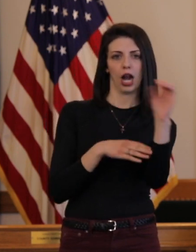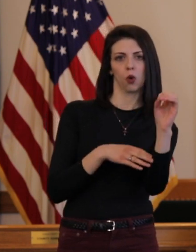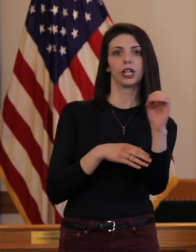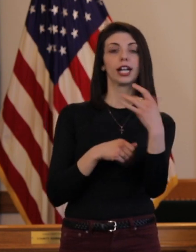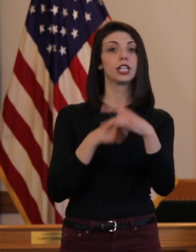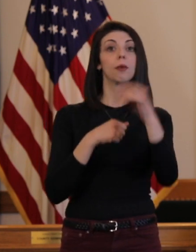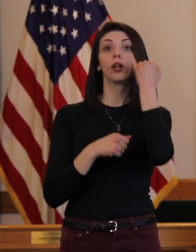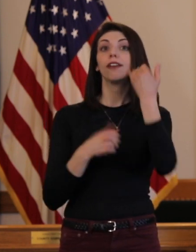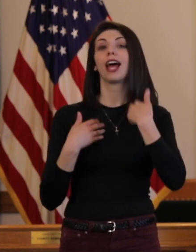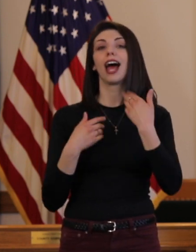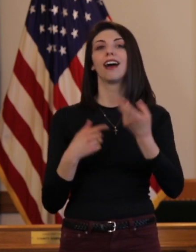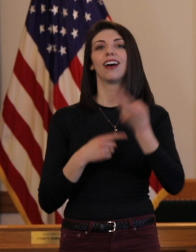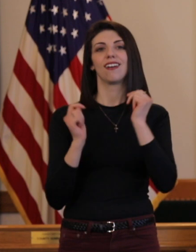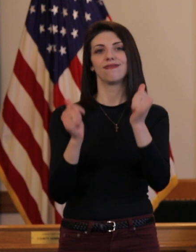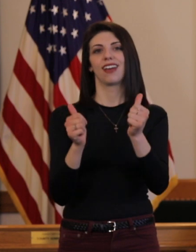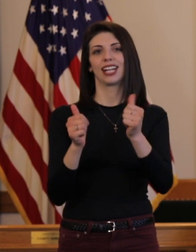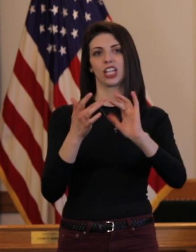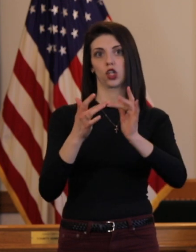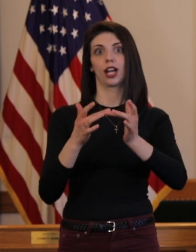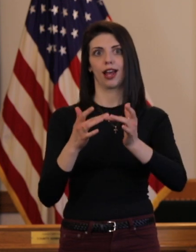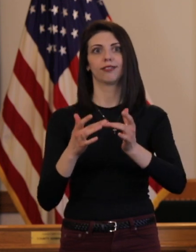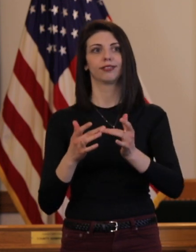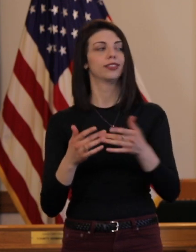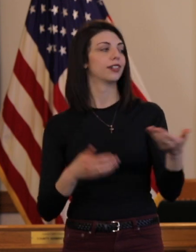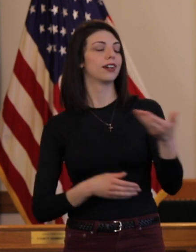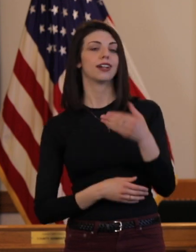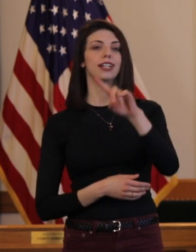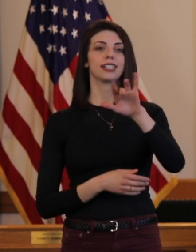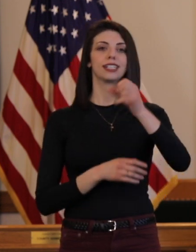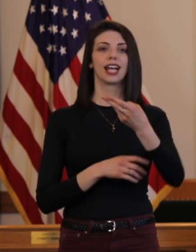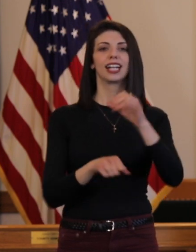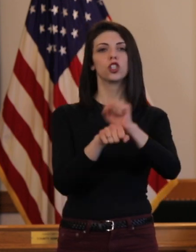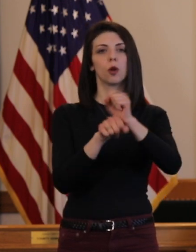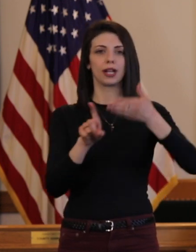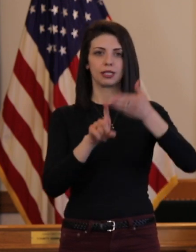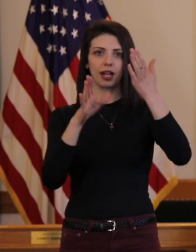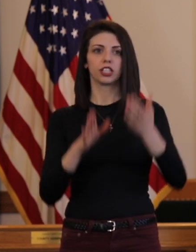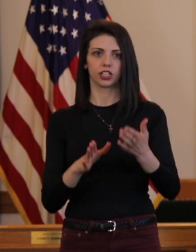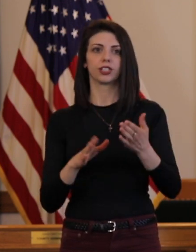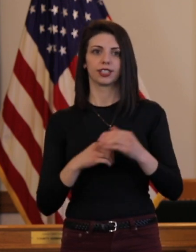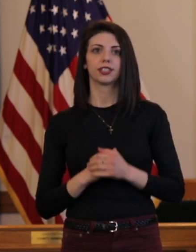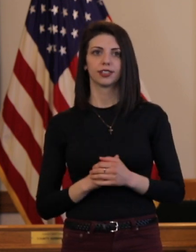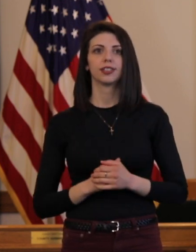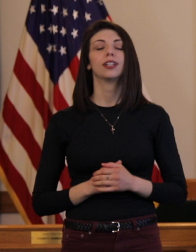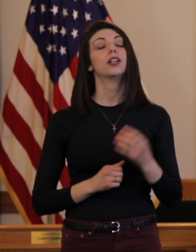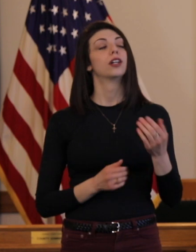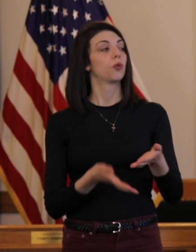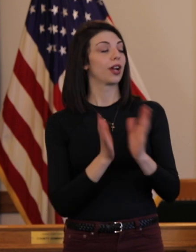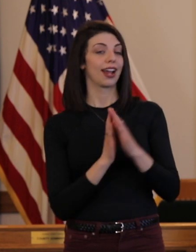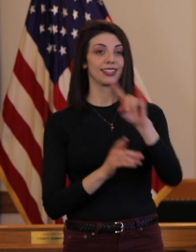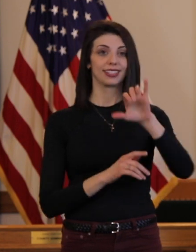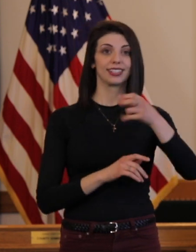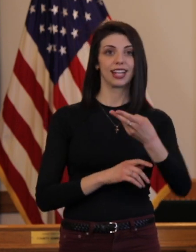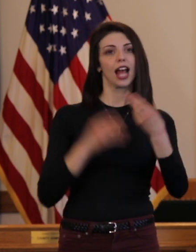access. Our guest today, Zach Griswold, is an employment specialist at Oswego County Workforce New York. We've invited Zach